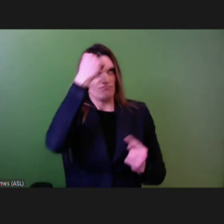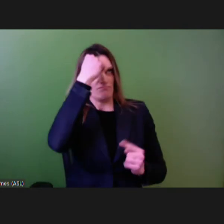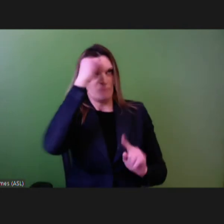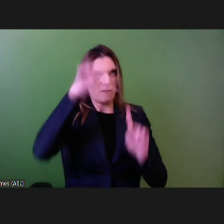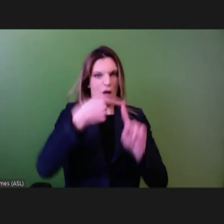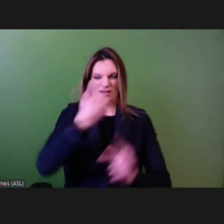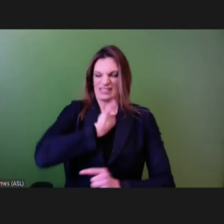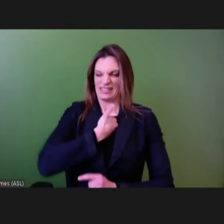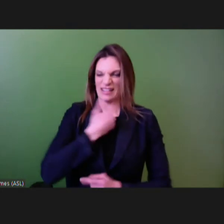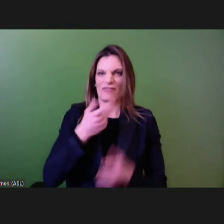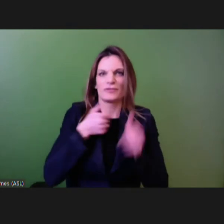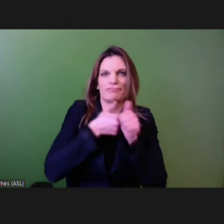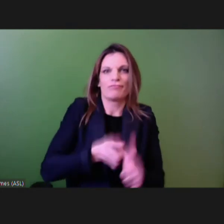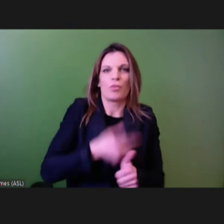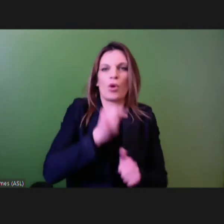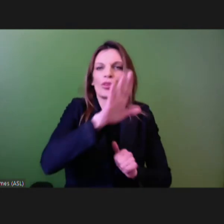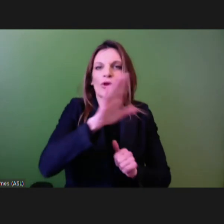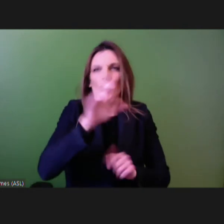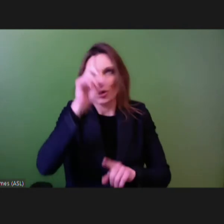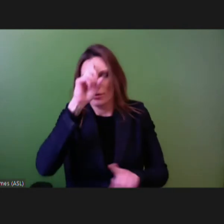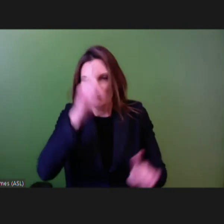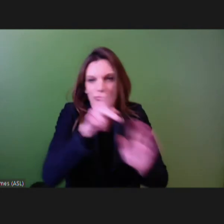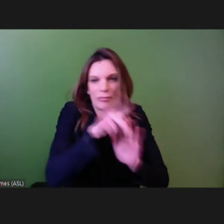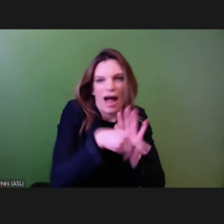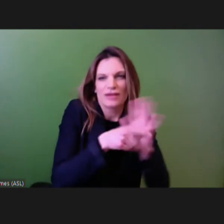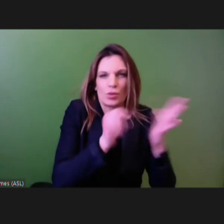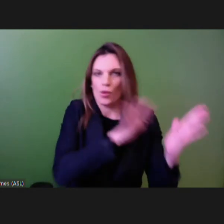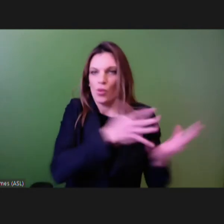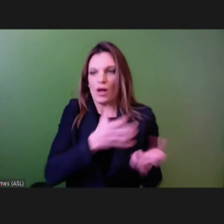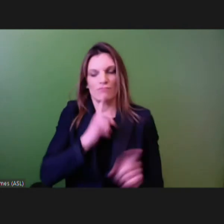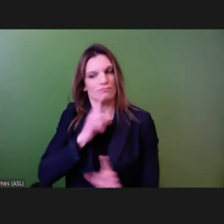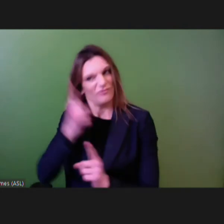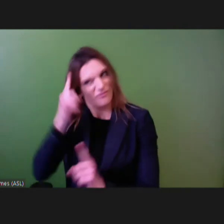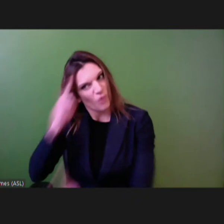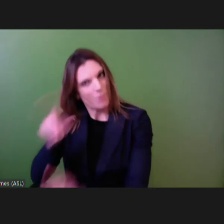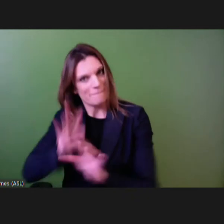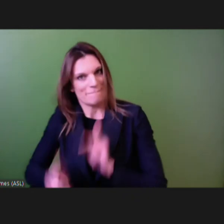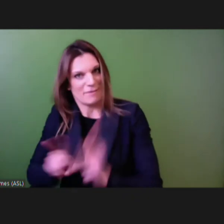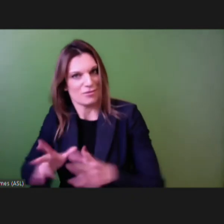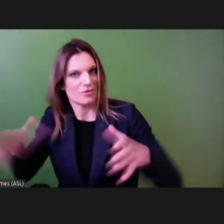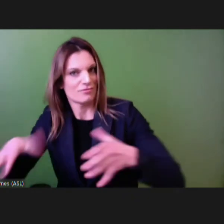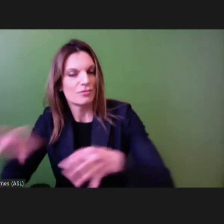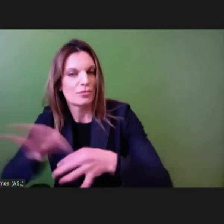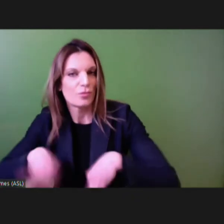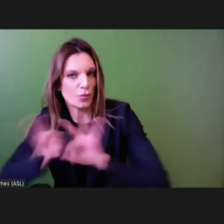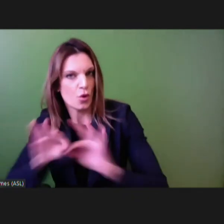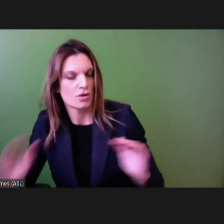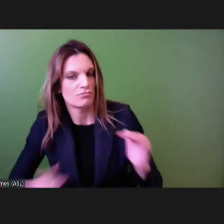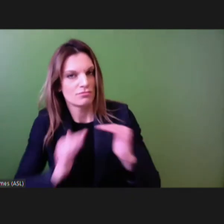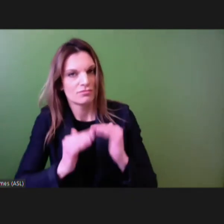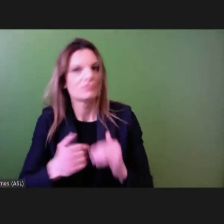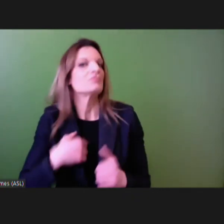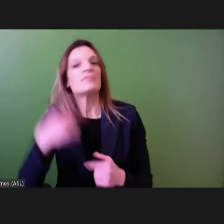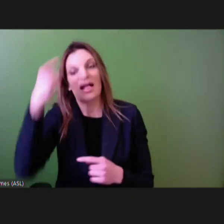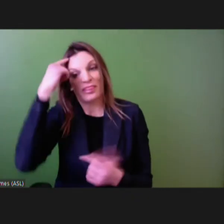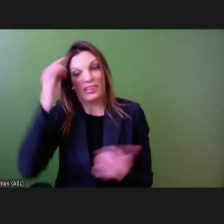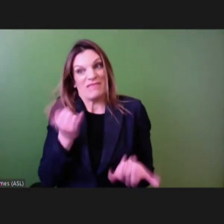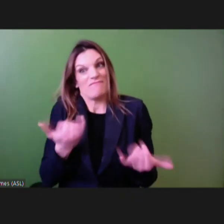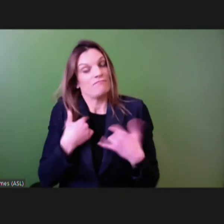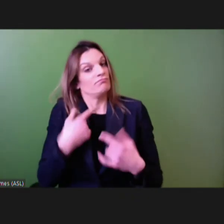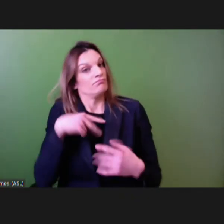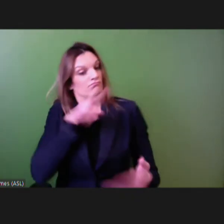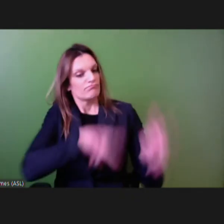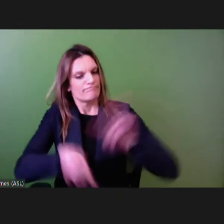policy in this state. All of that said, yes, I do believe that many of the provisions in this package potentially violate